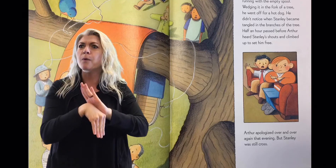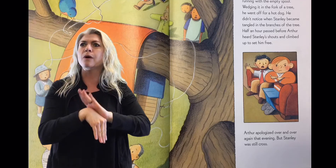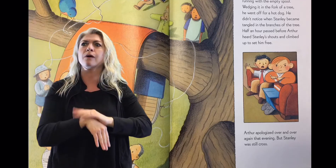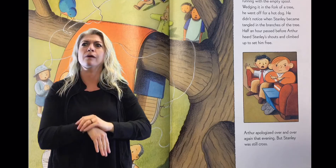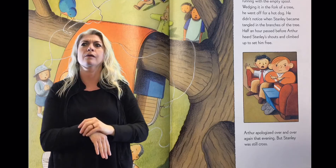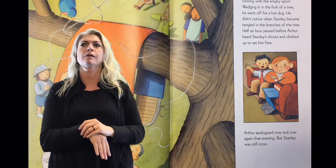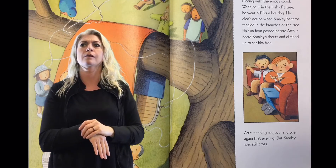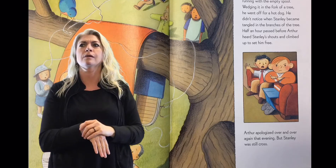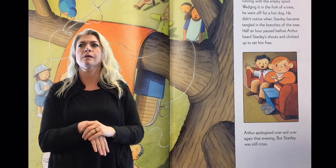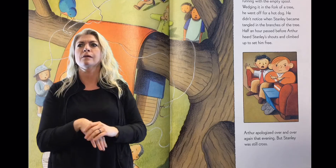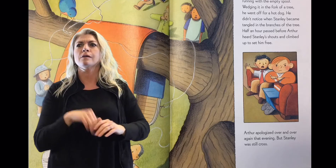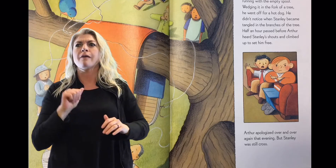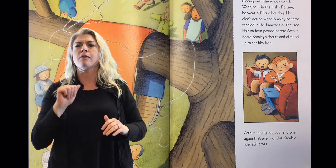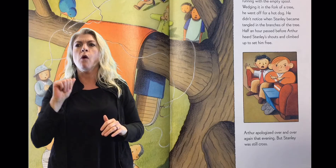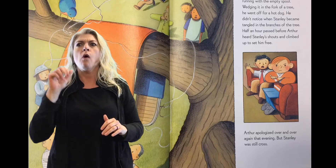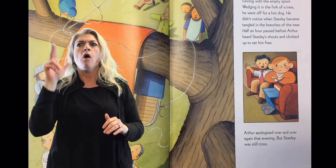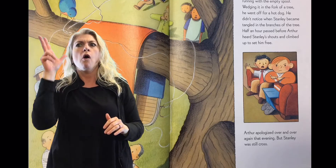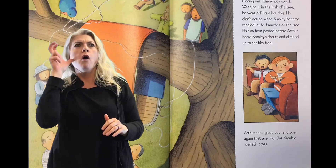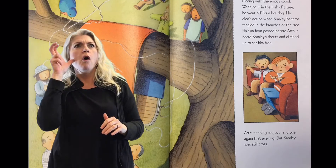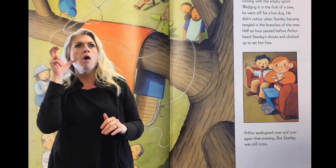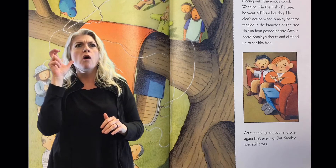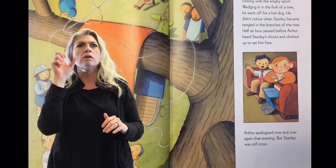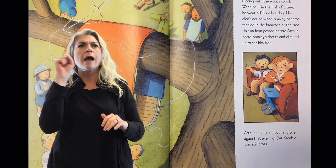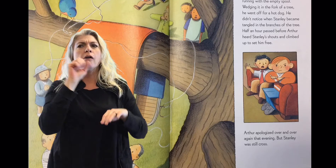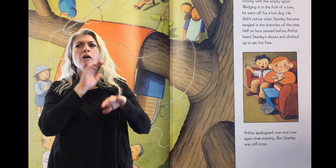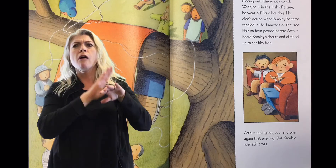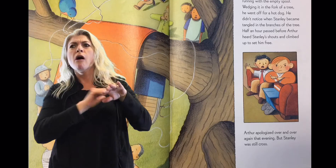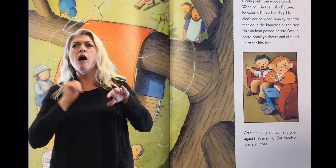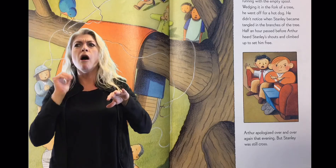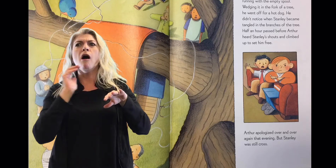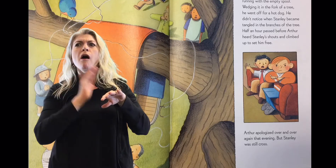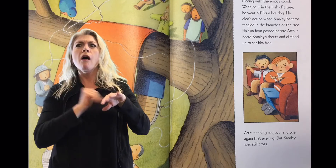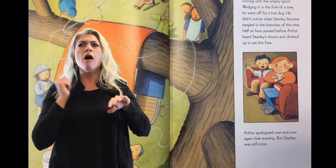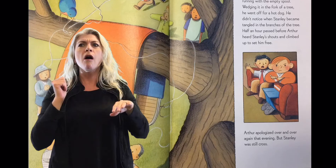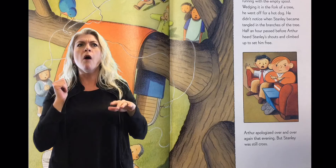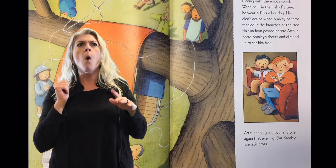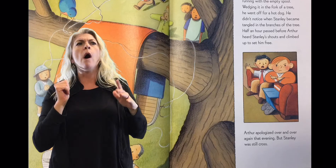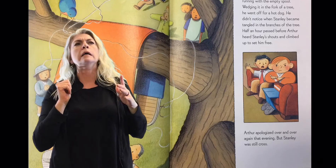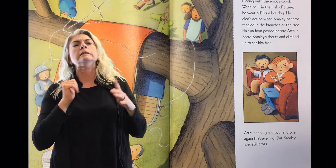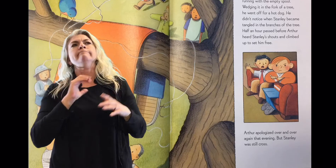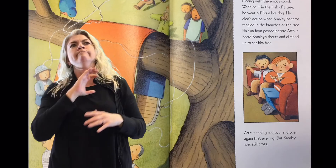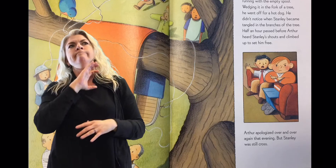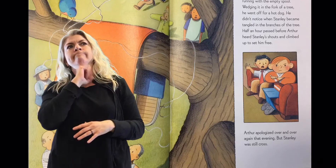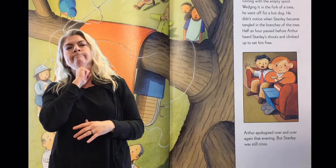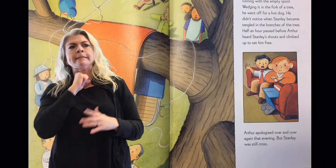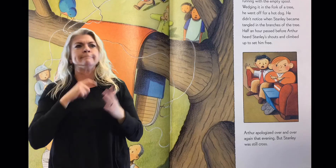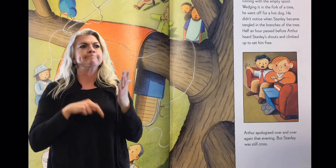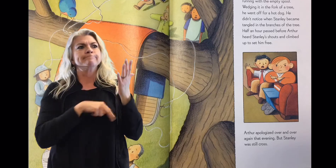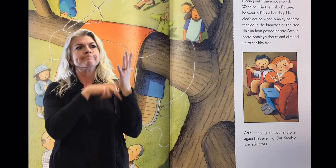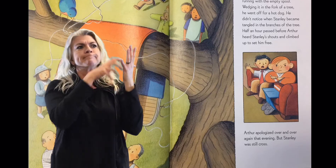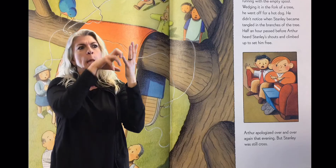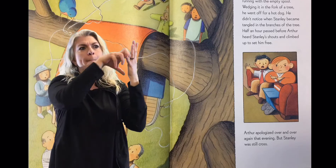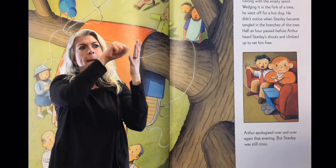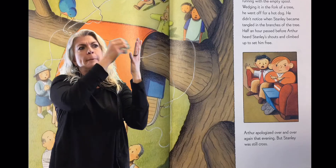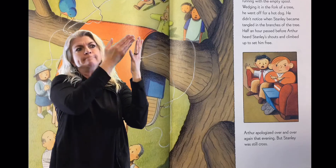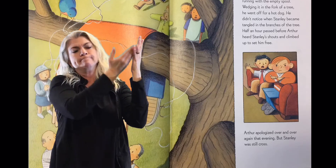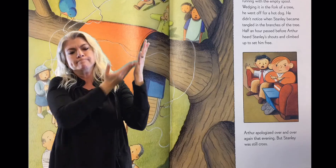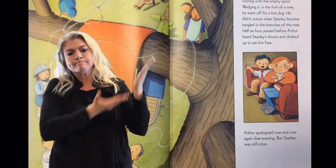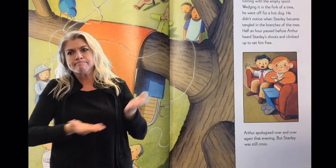Half an hour passed before Arthur heard Stanley's shouts and climbed up to set him